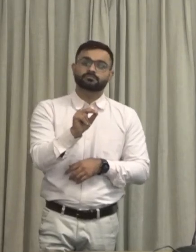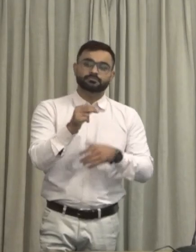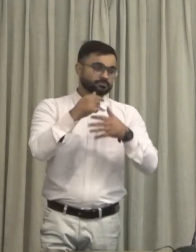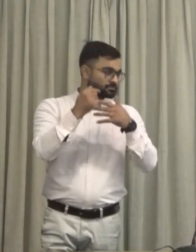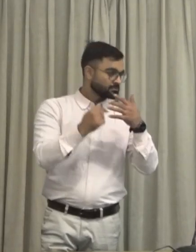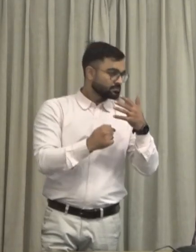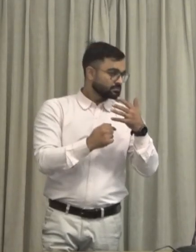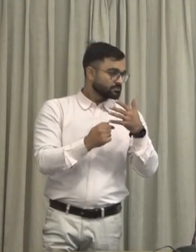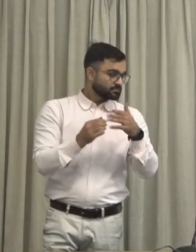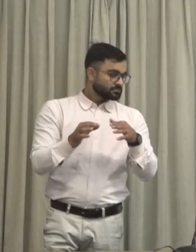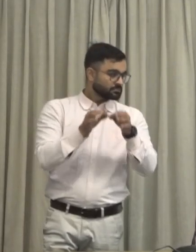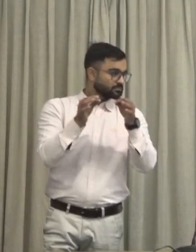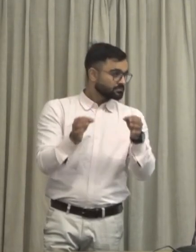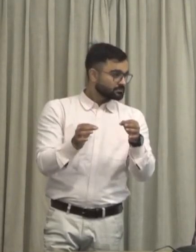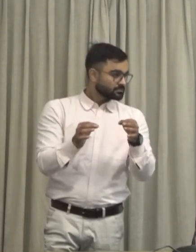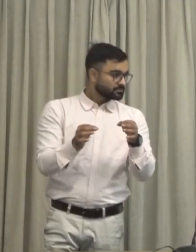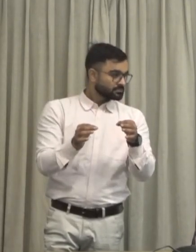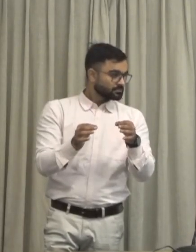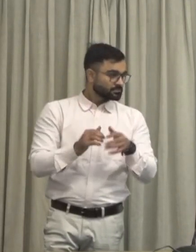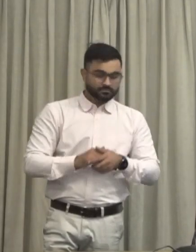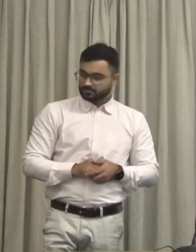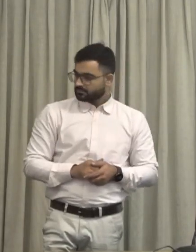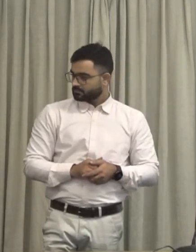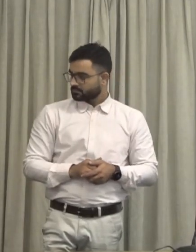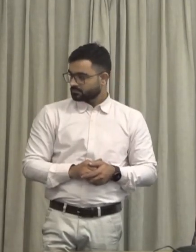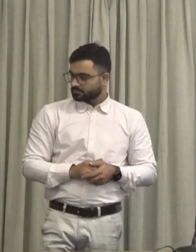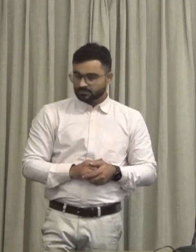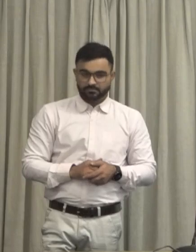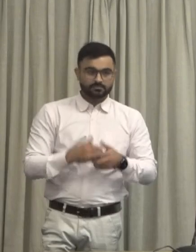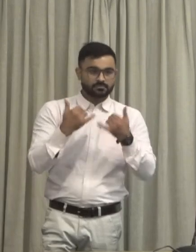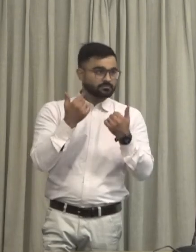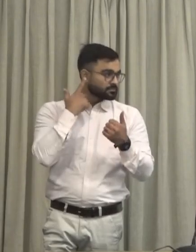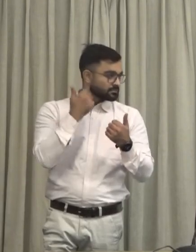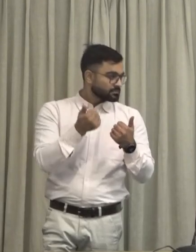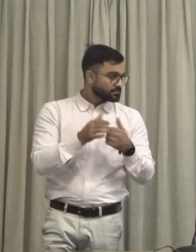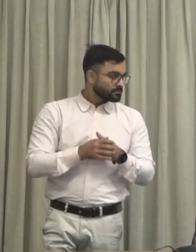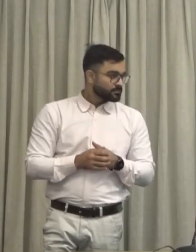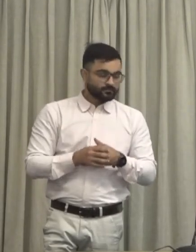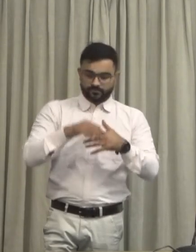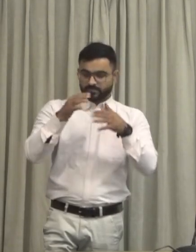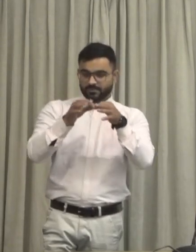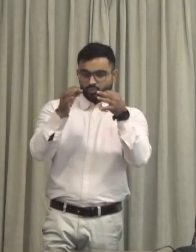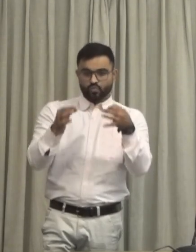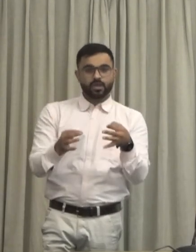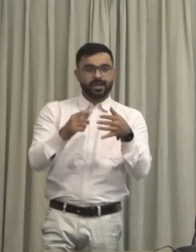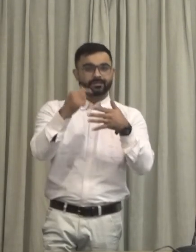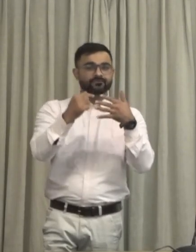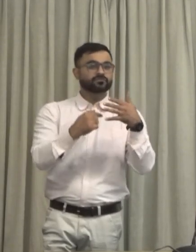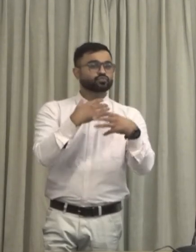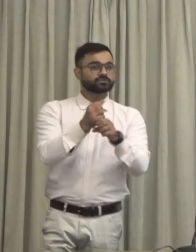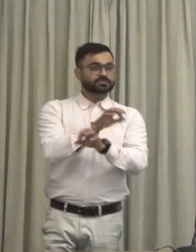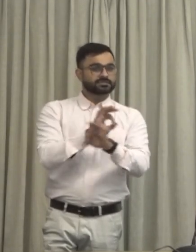guidelines have been framed just to. Now it is guidelines framed just